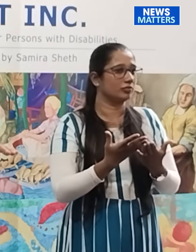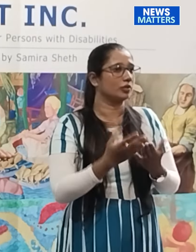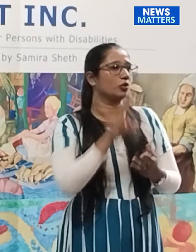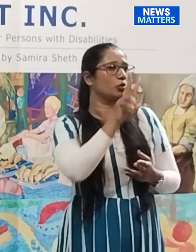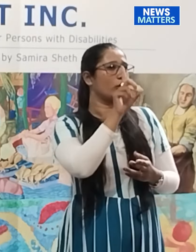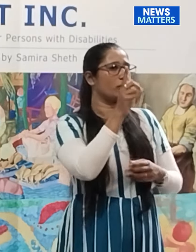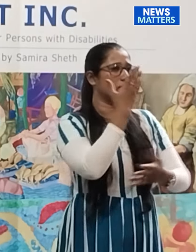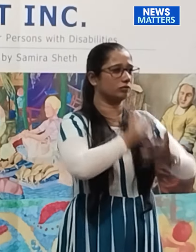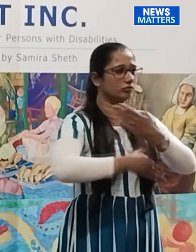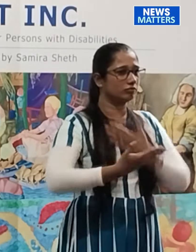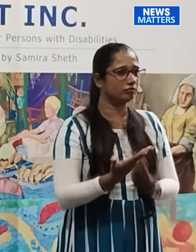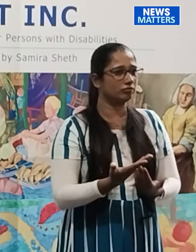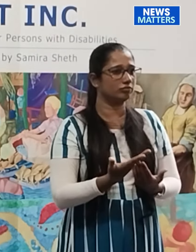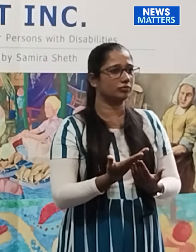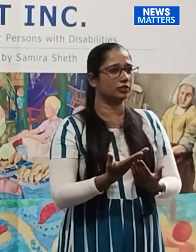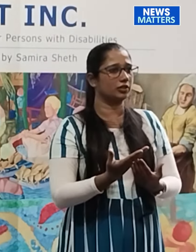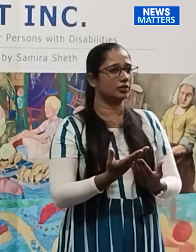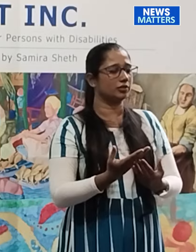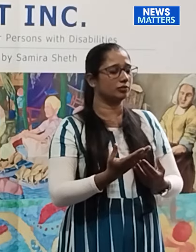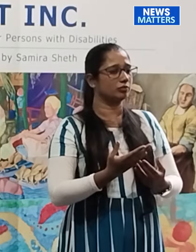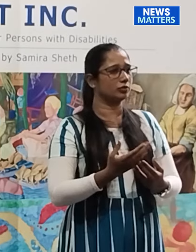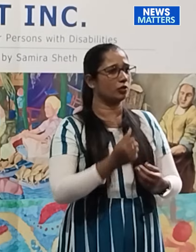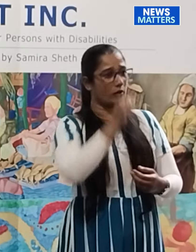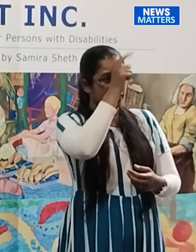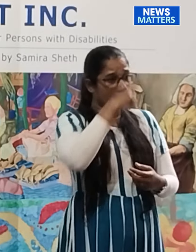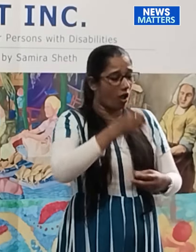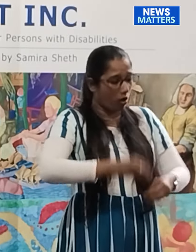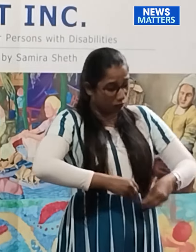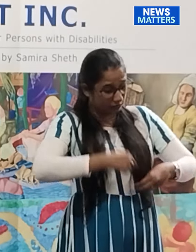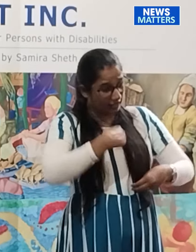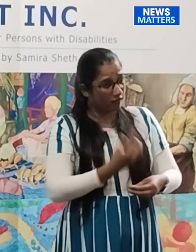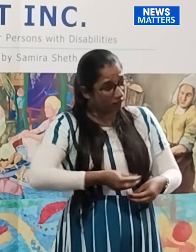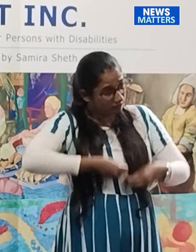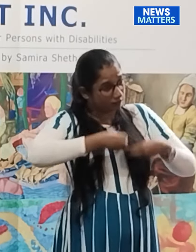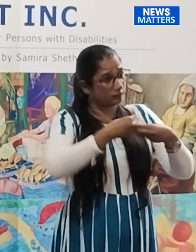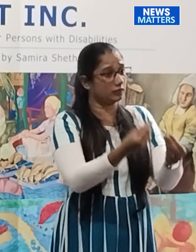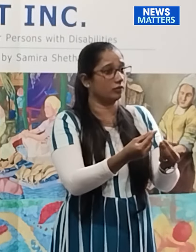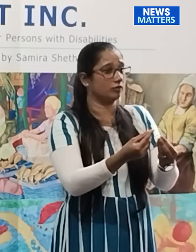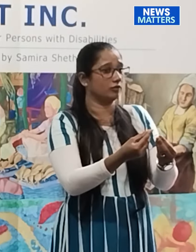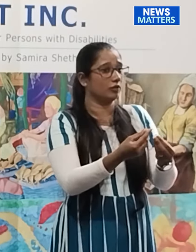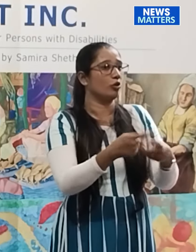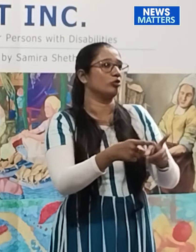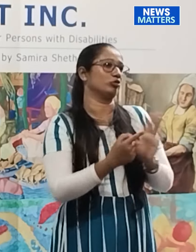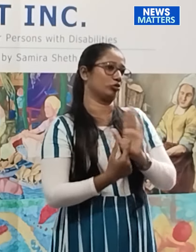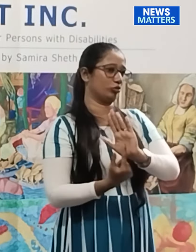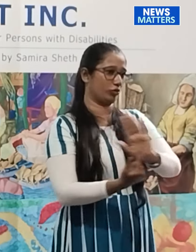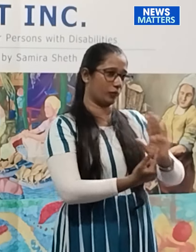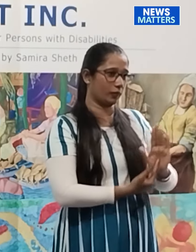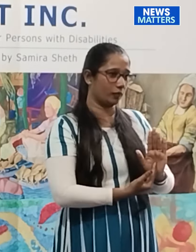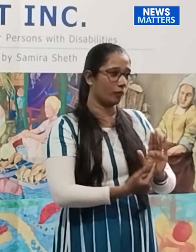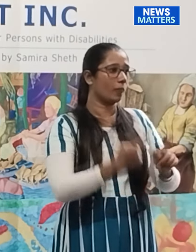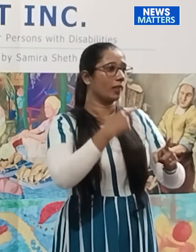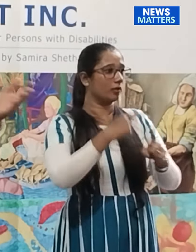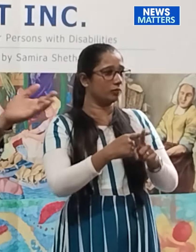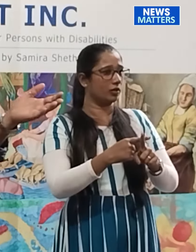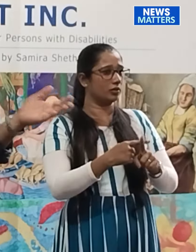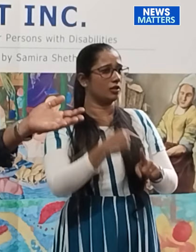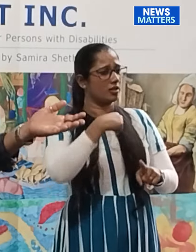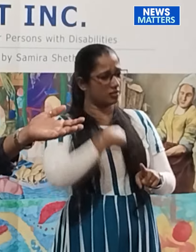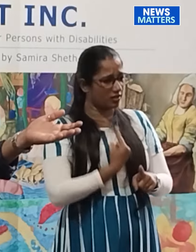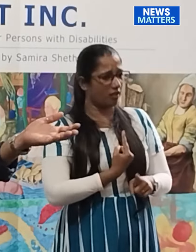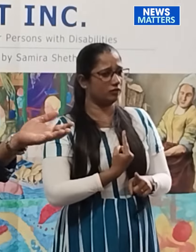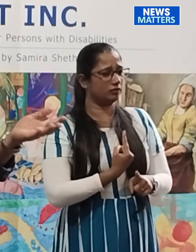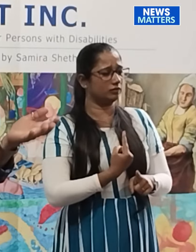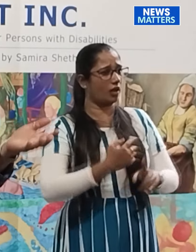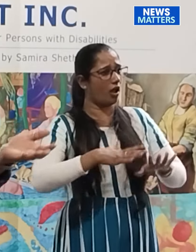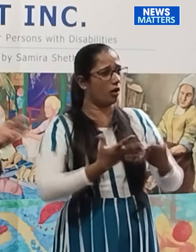21 disabilities have to give to our country, and again, we ourselves, what we could do the